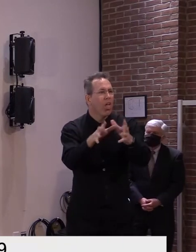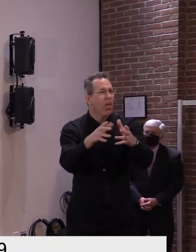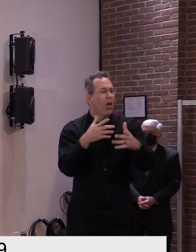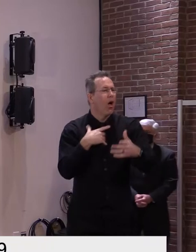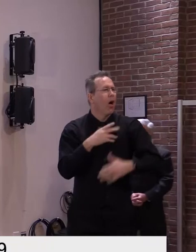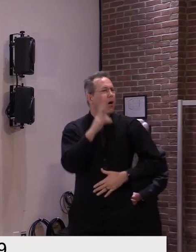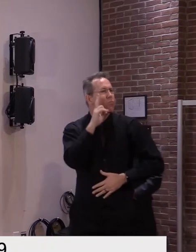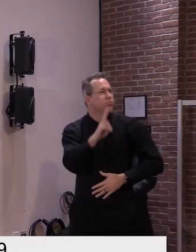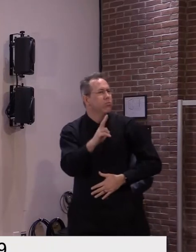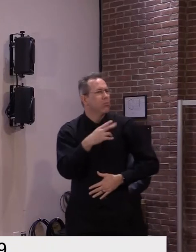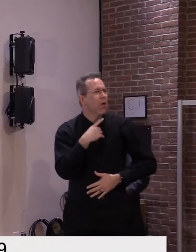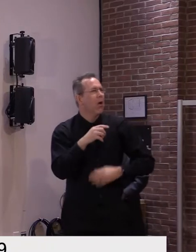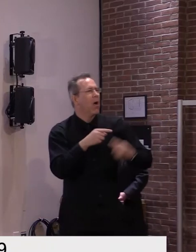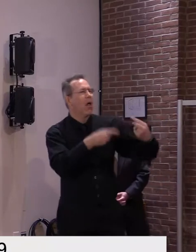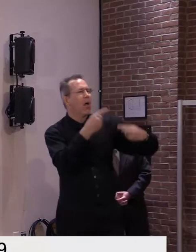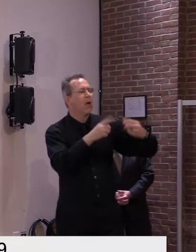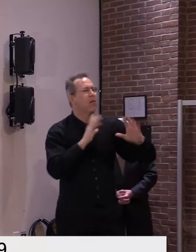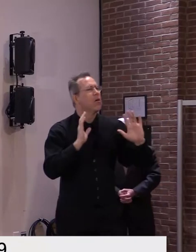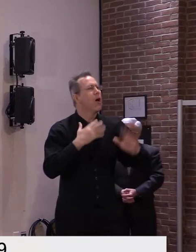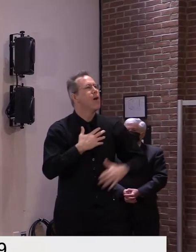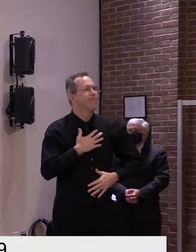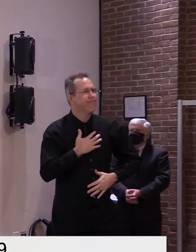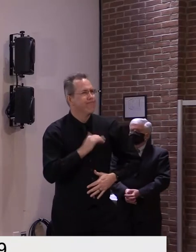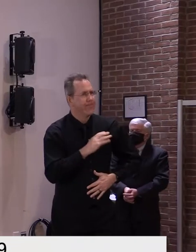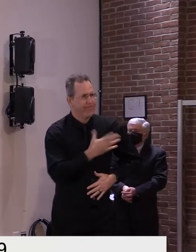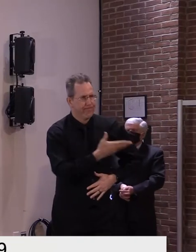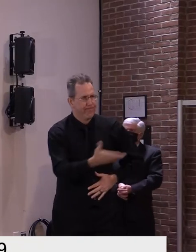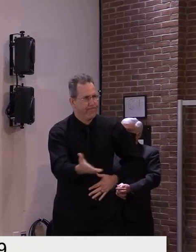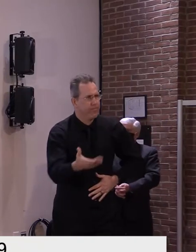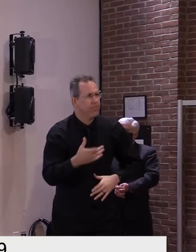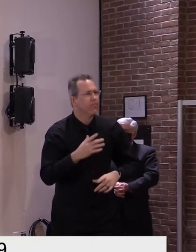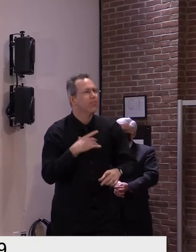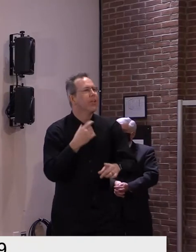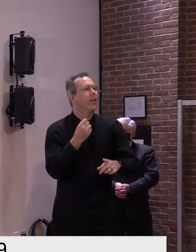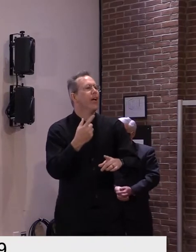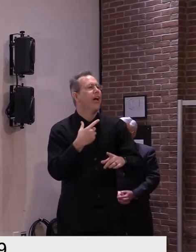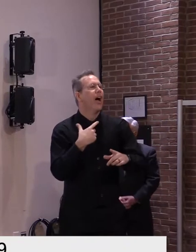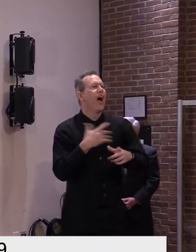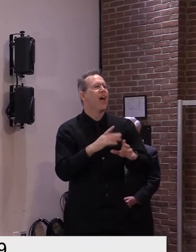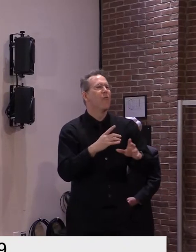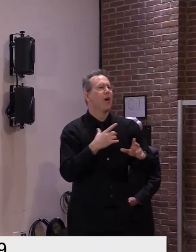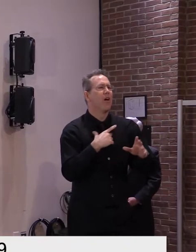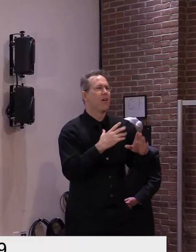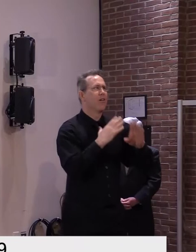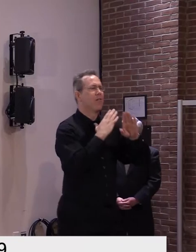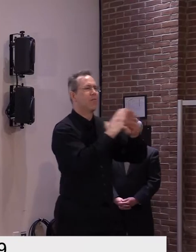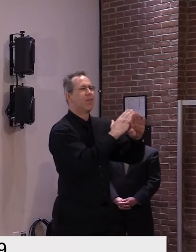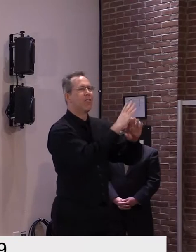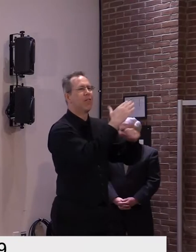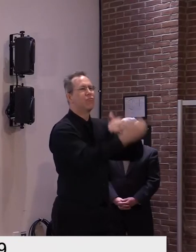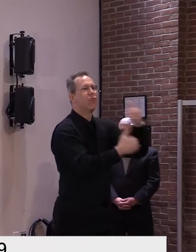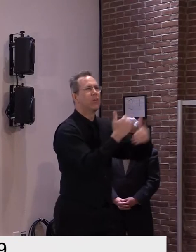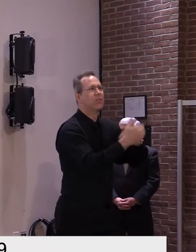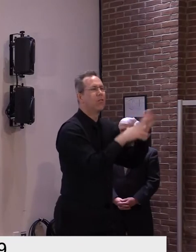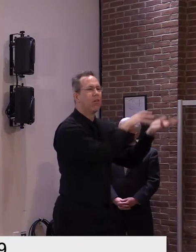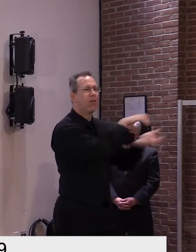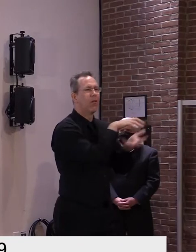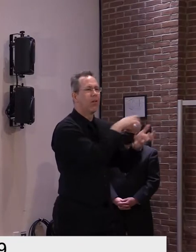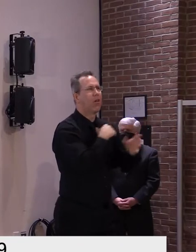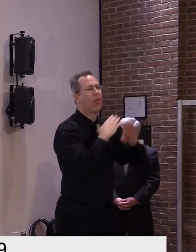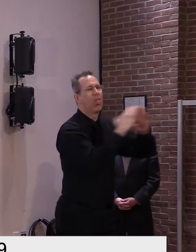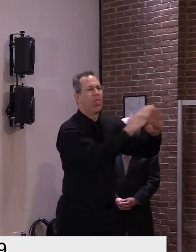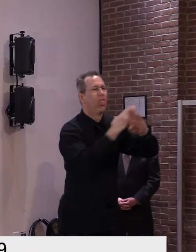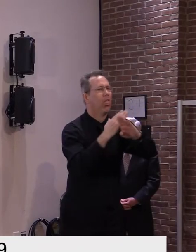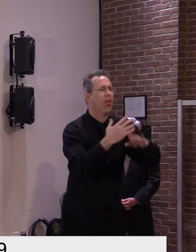stockpiling doses that we don't know about. And maybe that's what they're planning to do. But that didn't come up this morning. I just want to go back